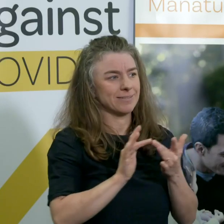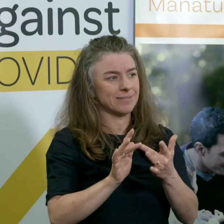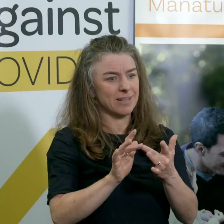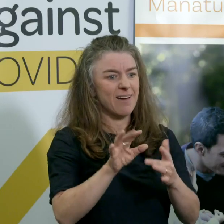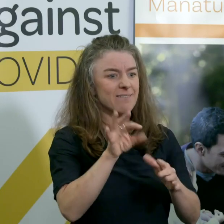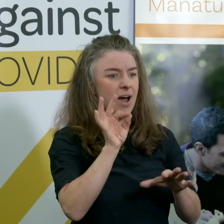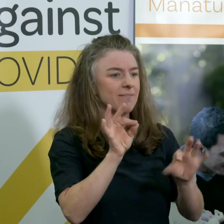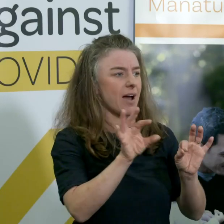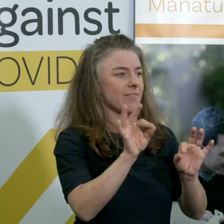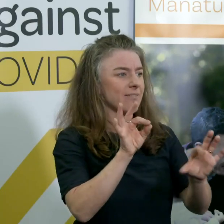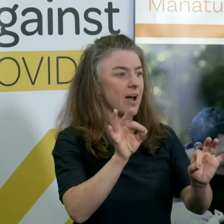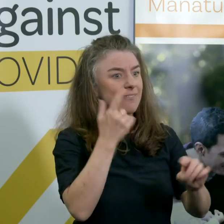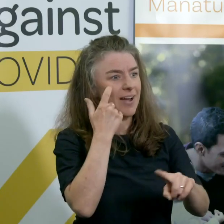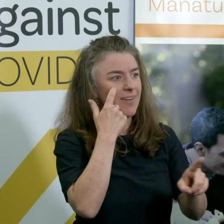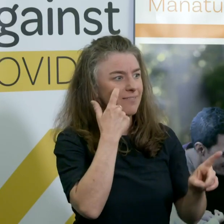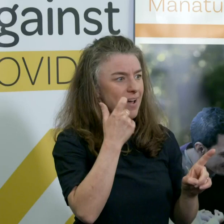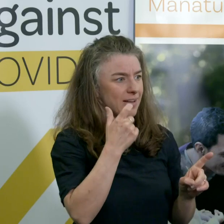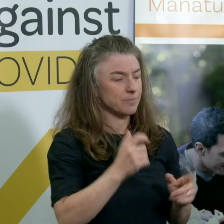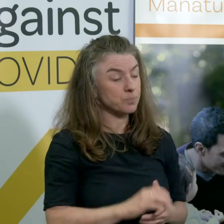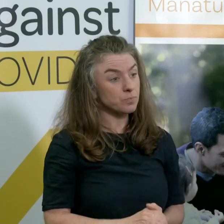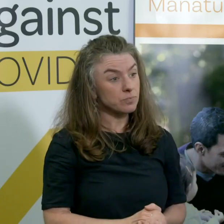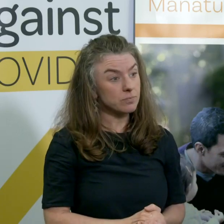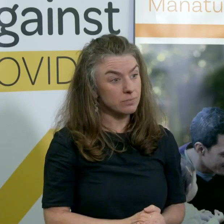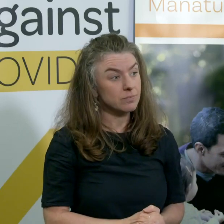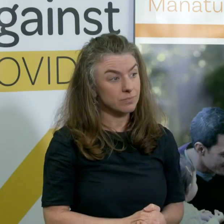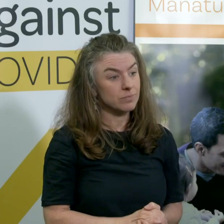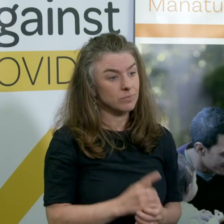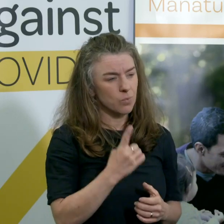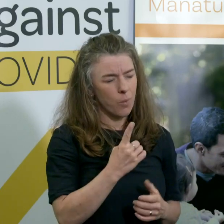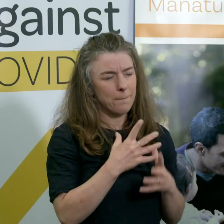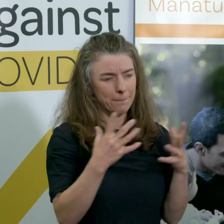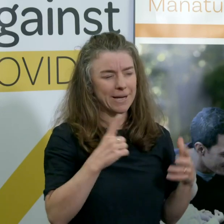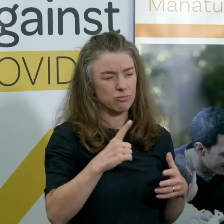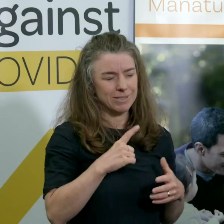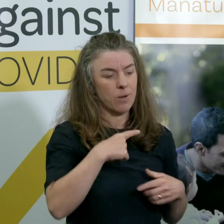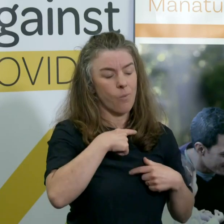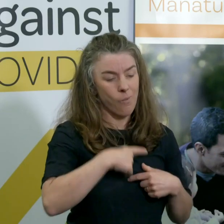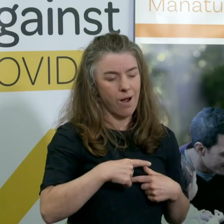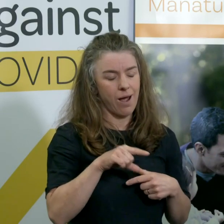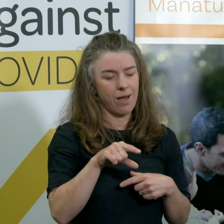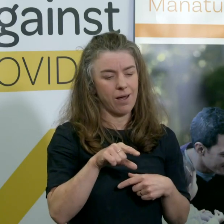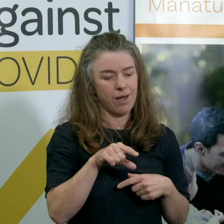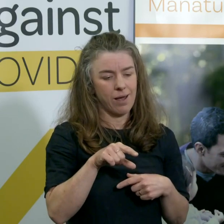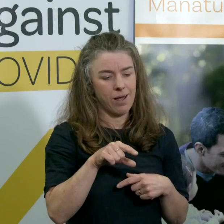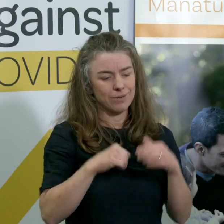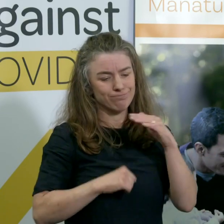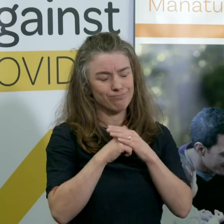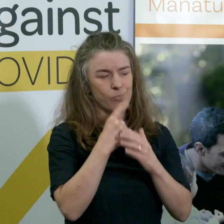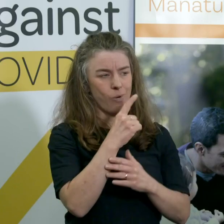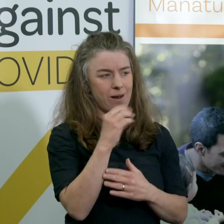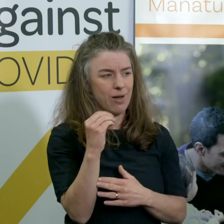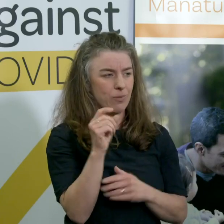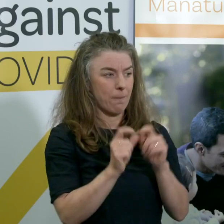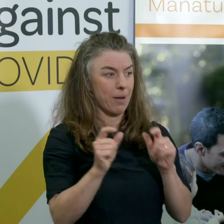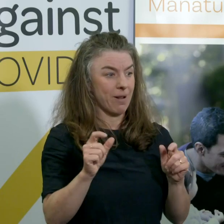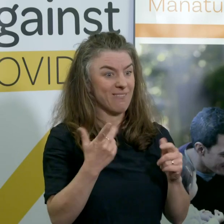to find, and particularly if they are close contacts. That's one of the main reasons why we've moved to that cap on the number of